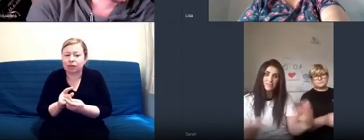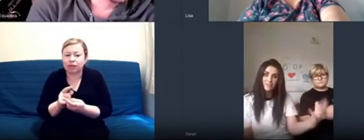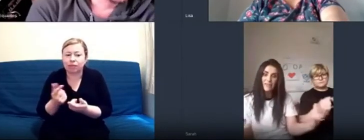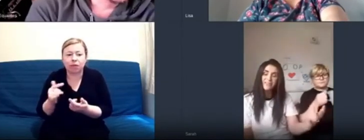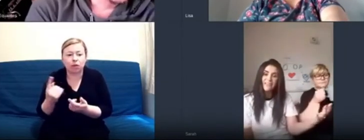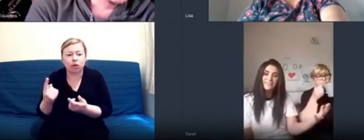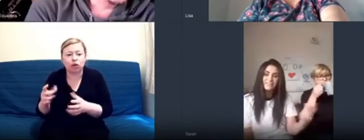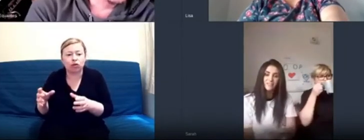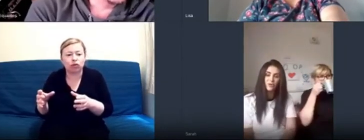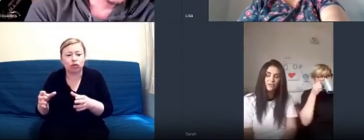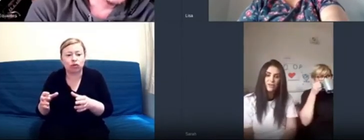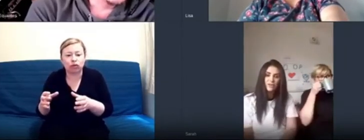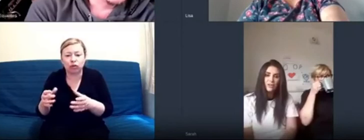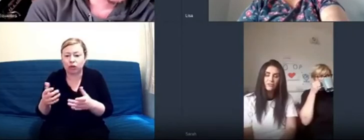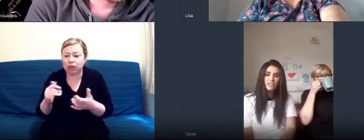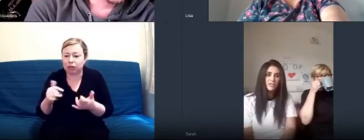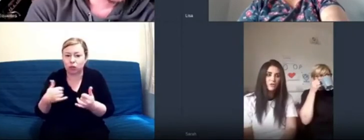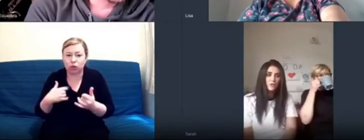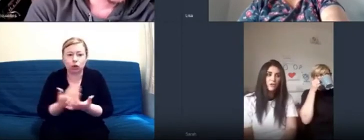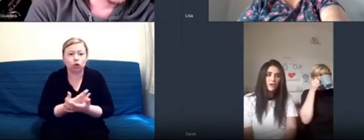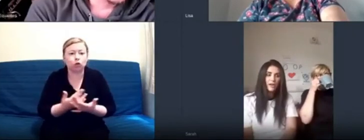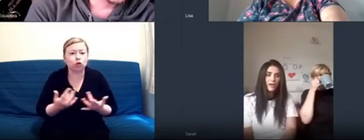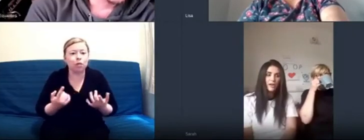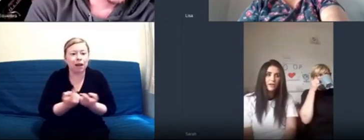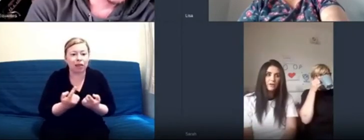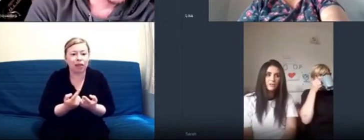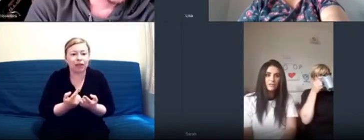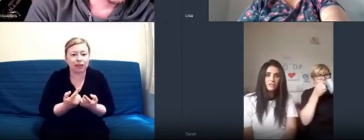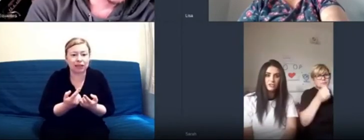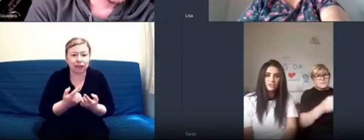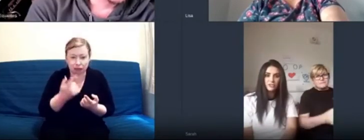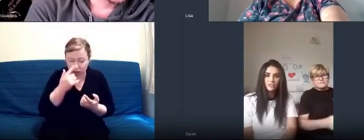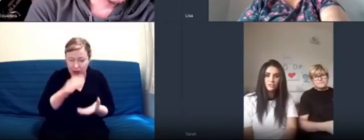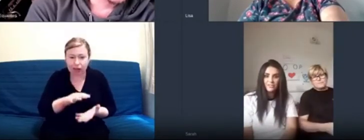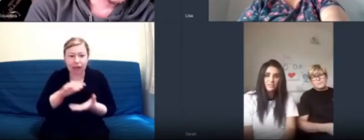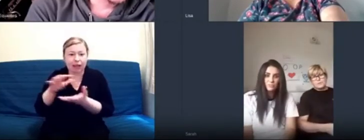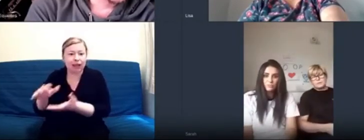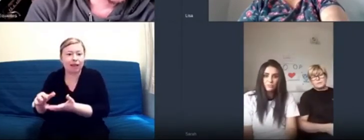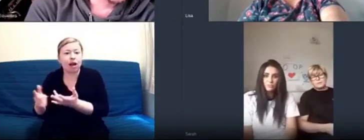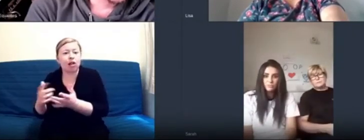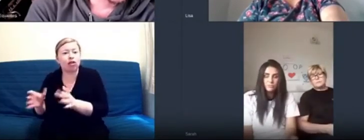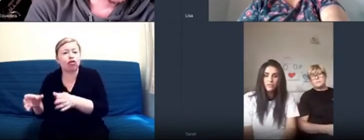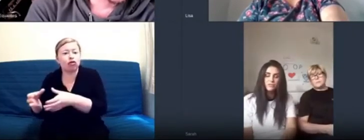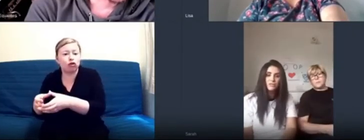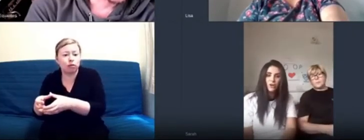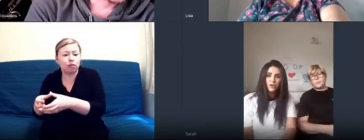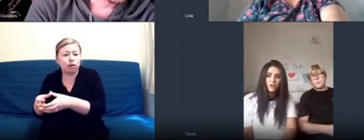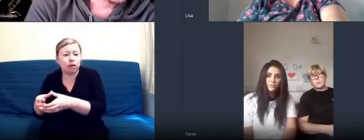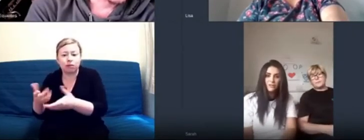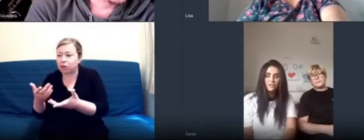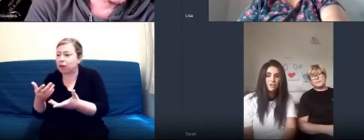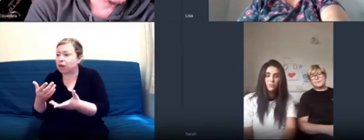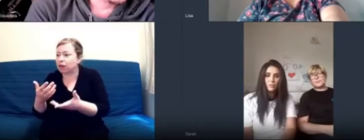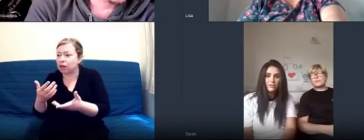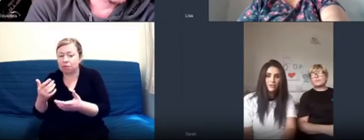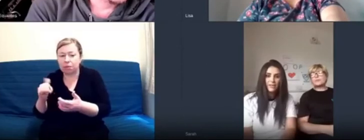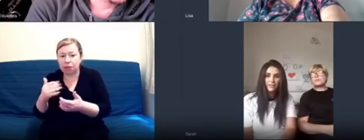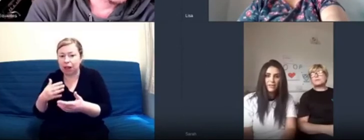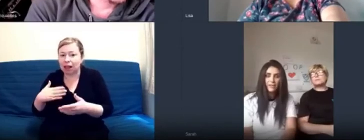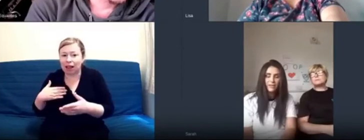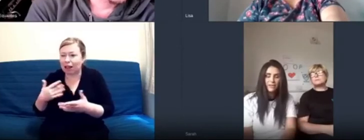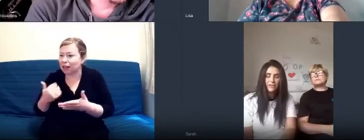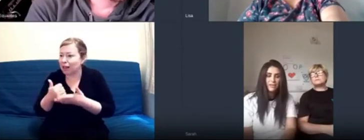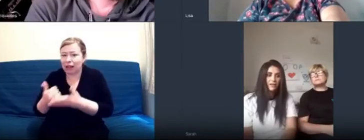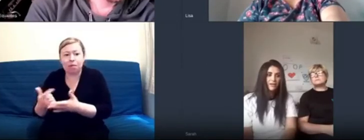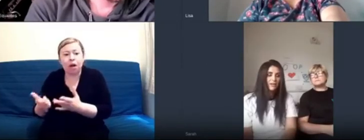had excess of and reached out. And I would urge you to please, we'd love to talk. We'd love to compliment you